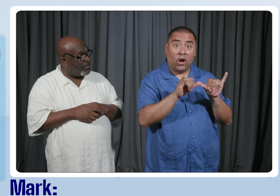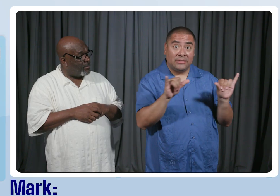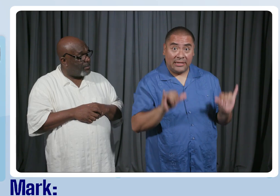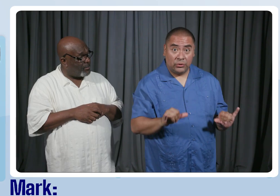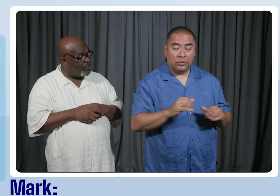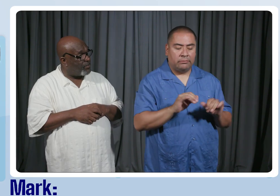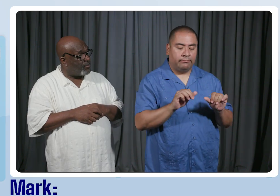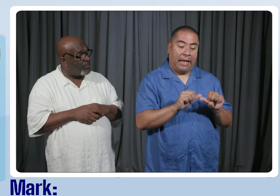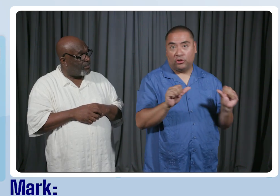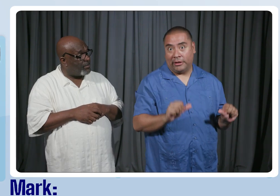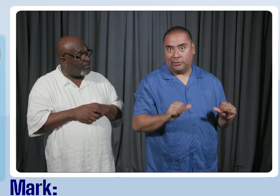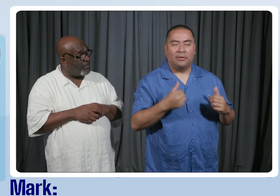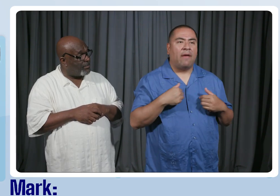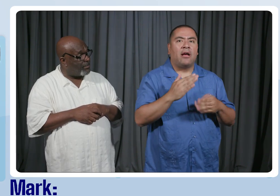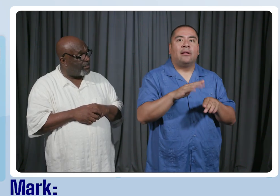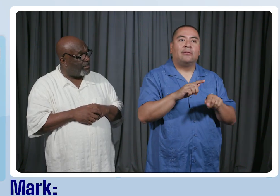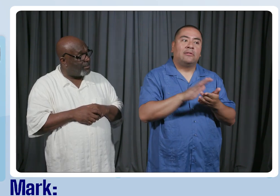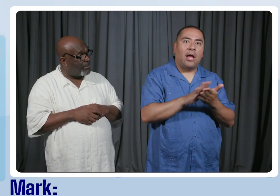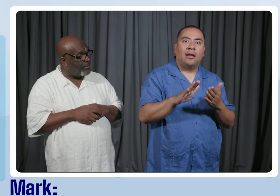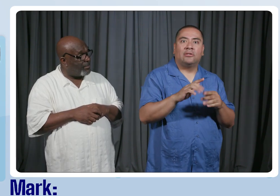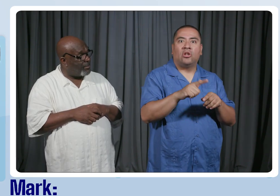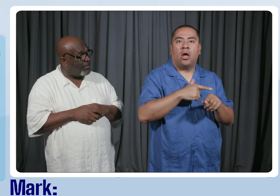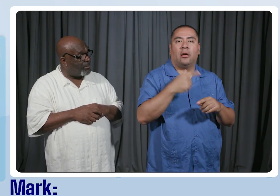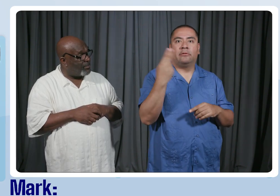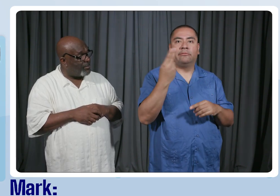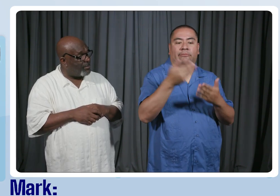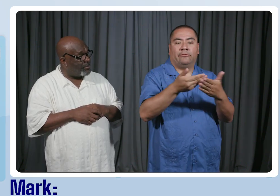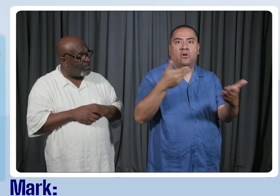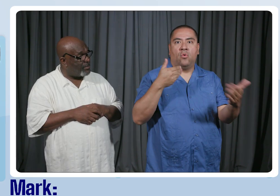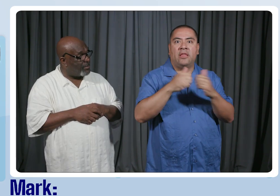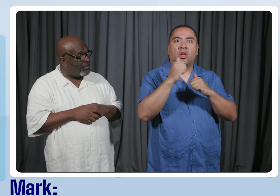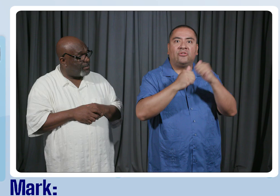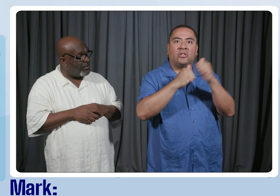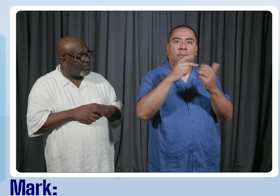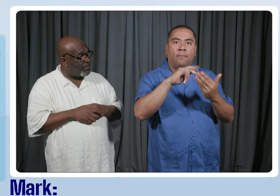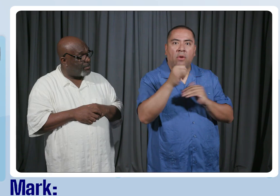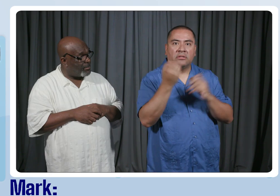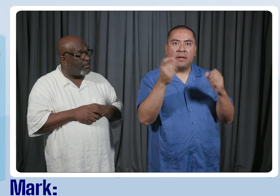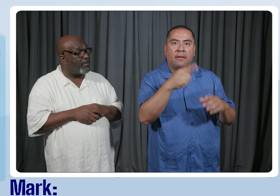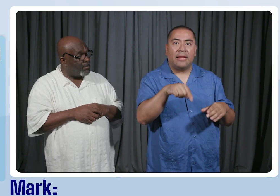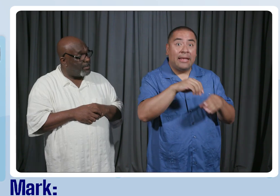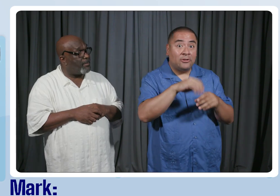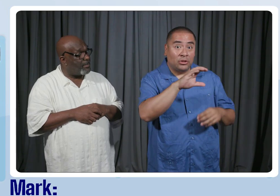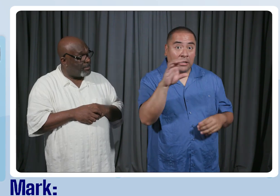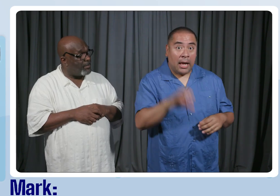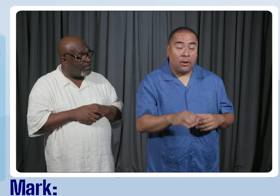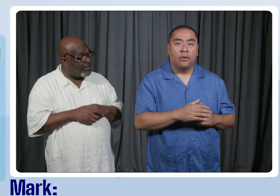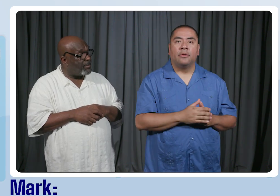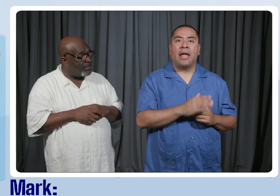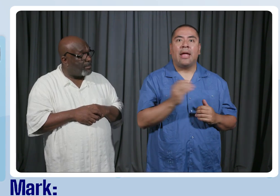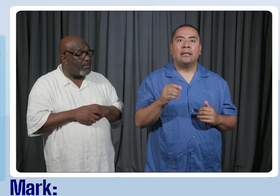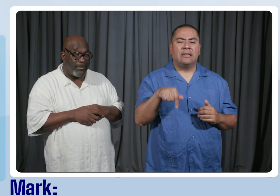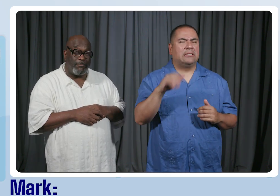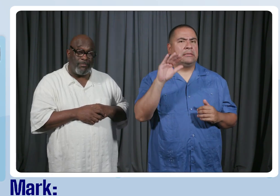have a nice long history of construction projects, many of which are in Chicago. And